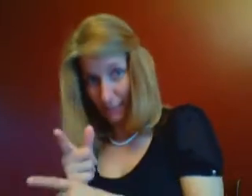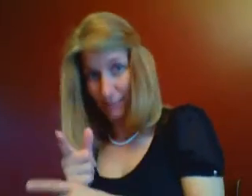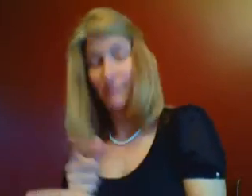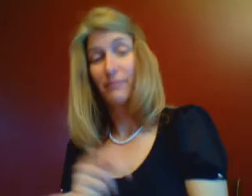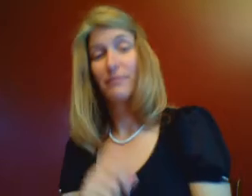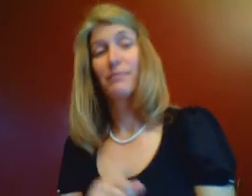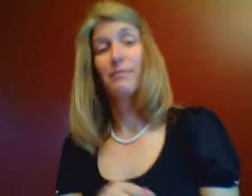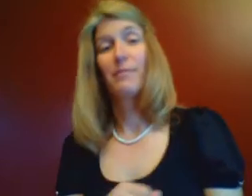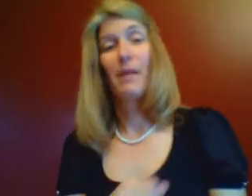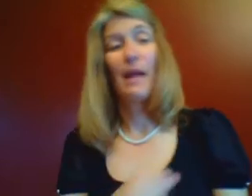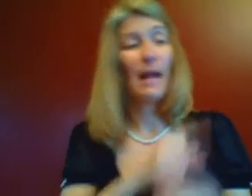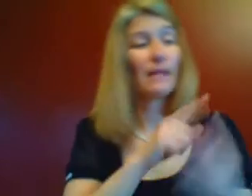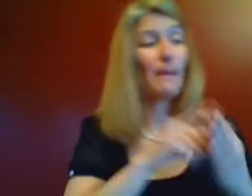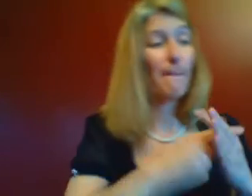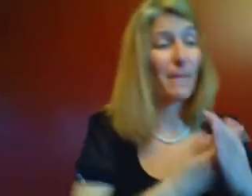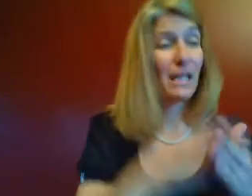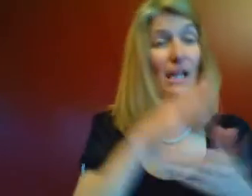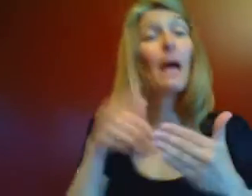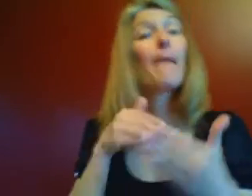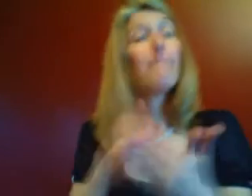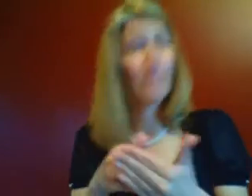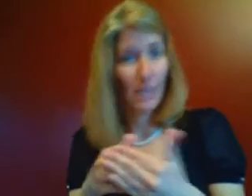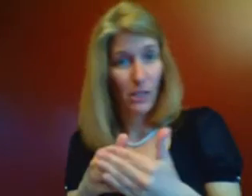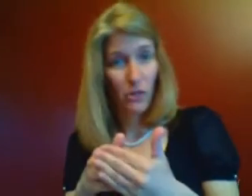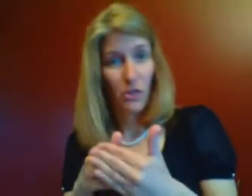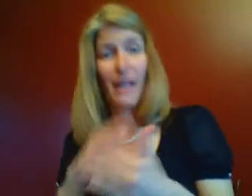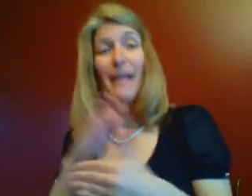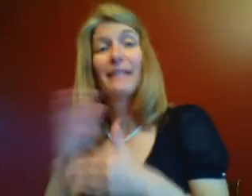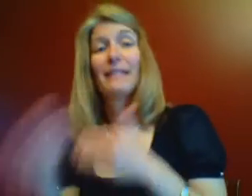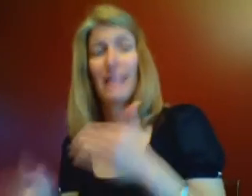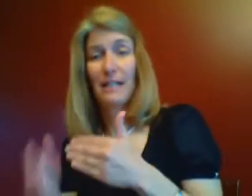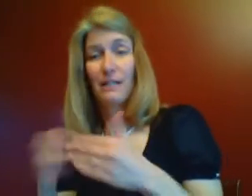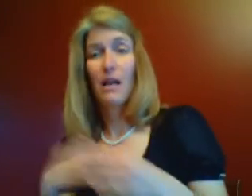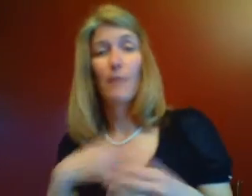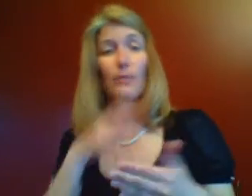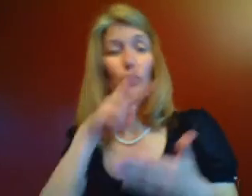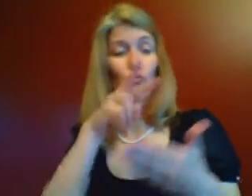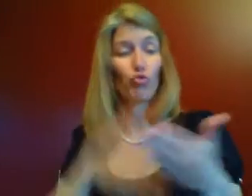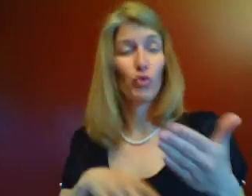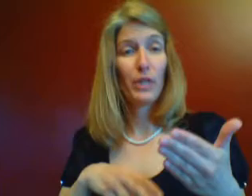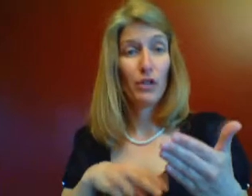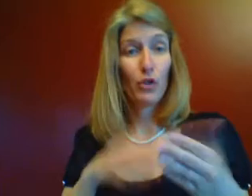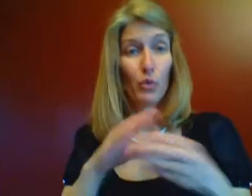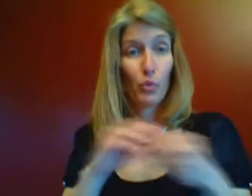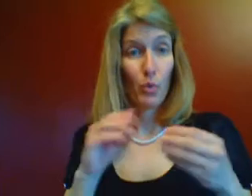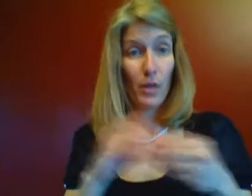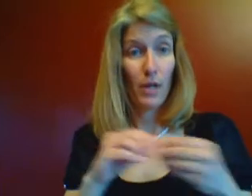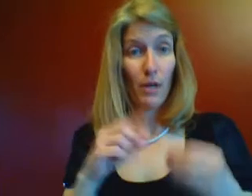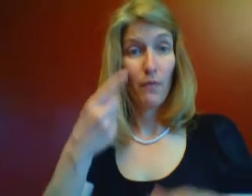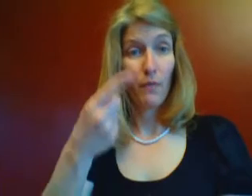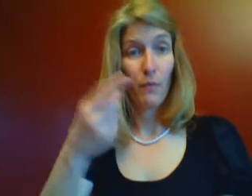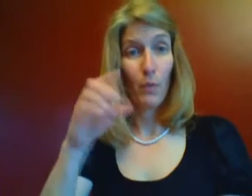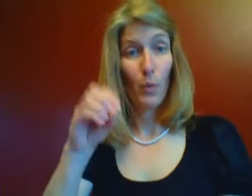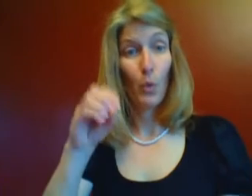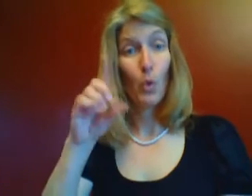story has a beginning, middle, and end. I'm going to read you today the story of Goldilocks and the Three Bears. This is a story that